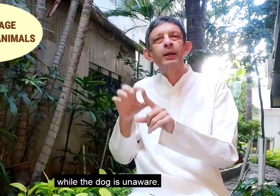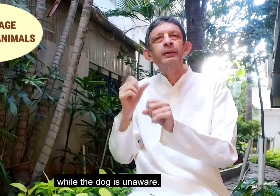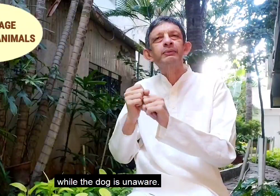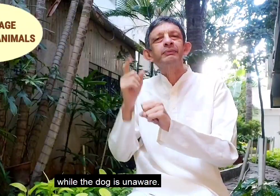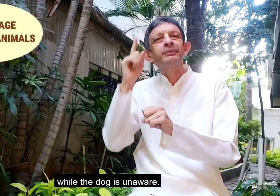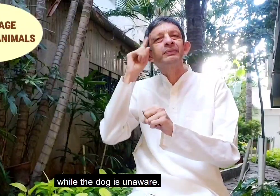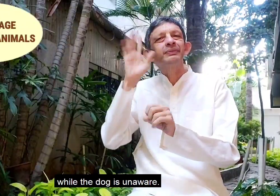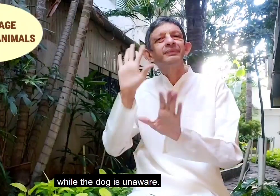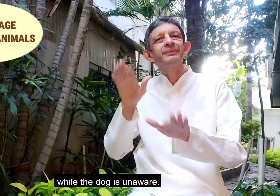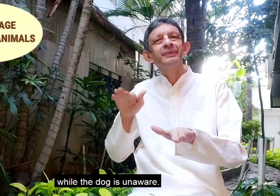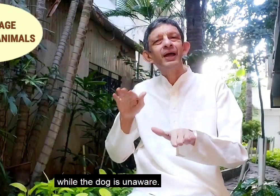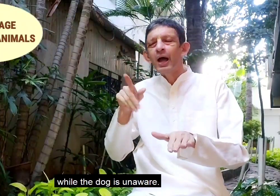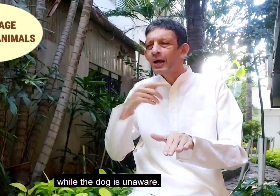While the dog is unaware,